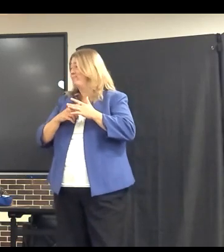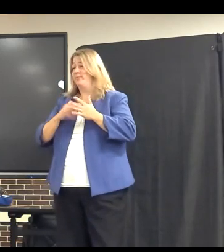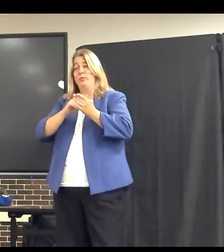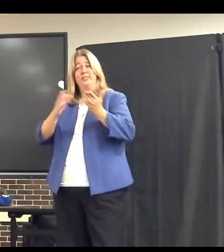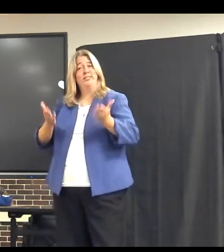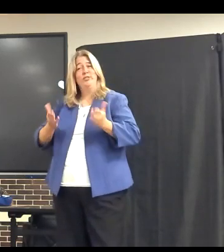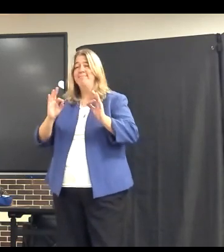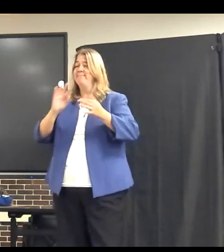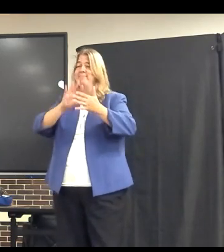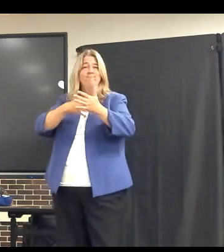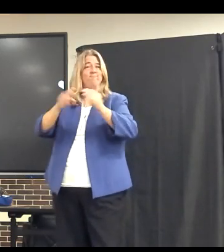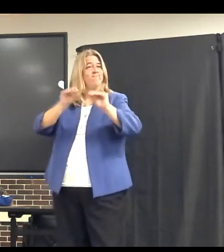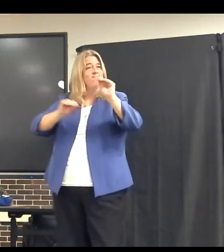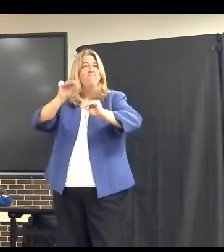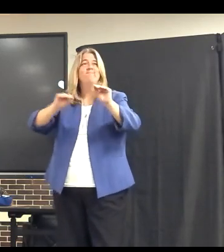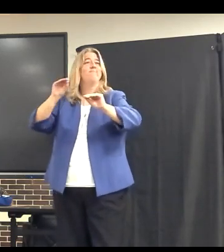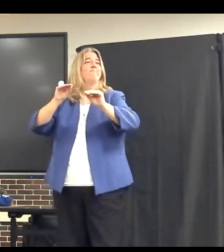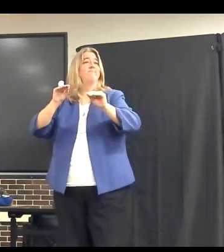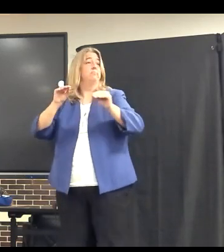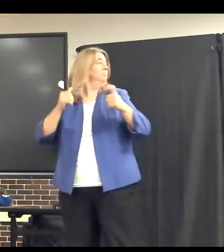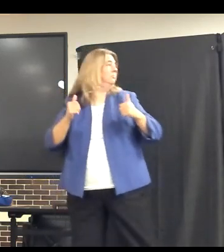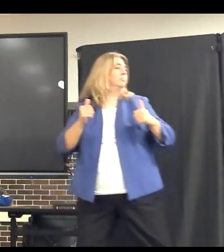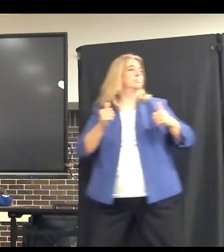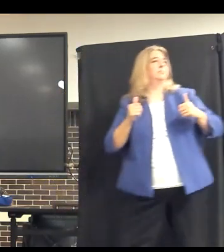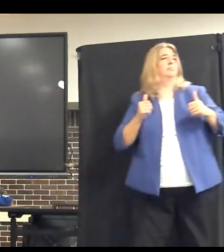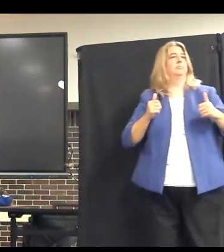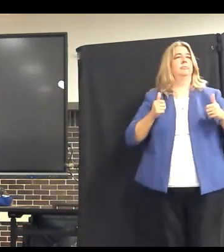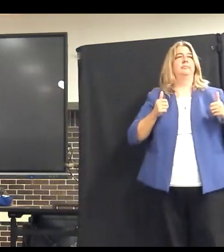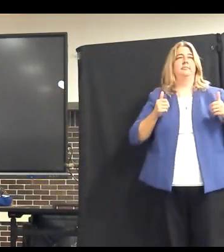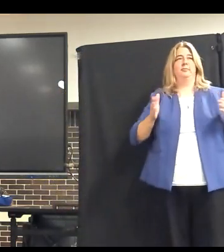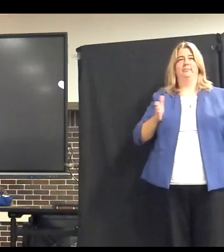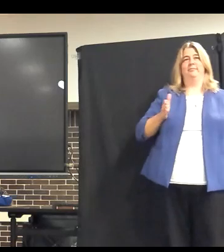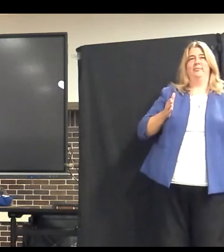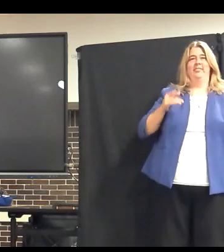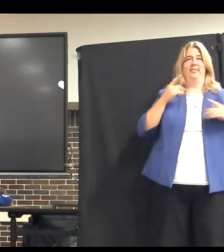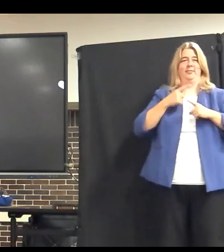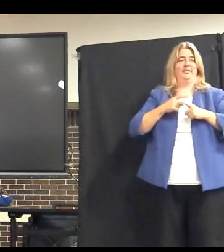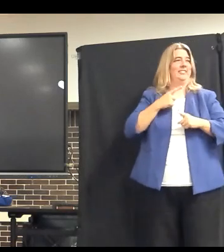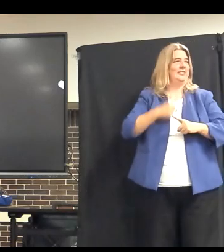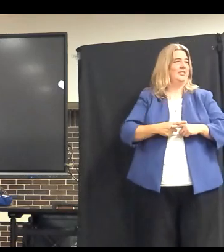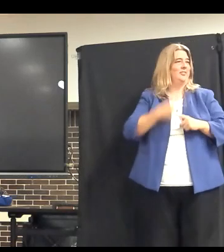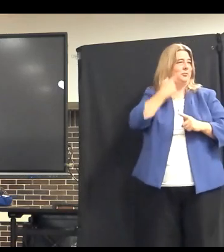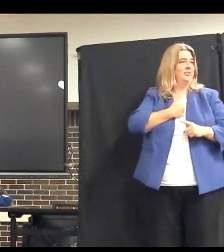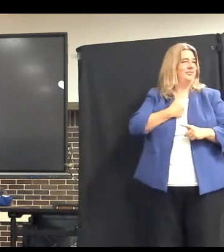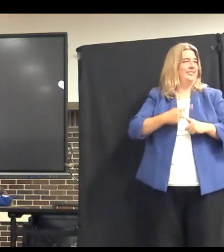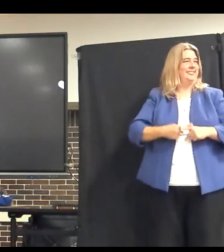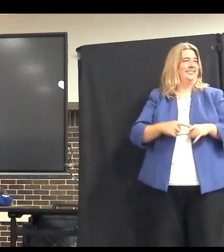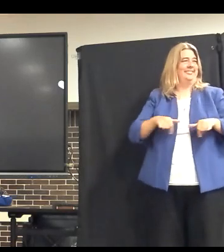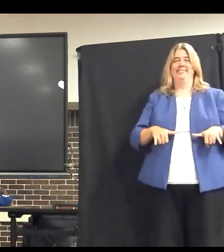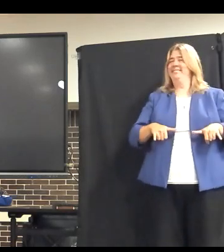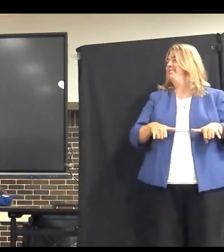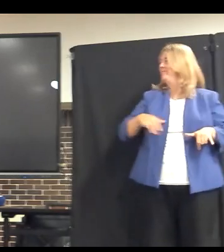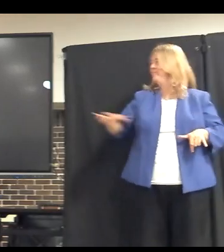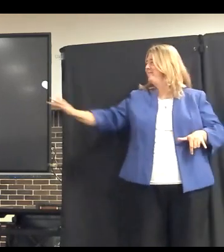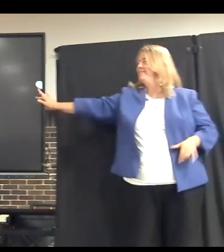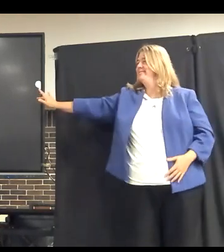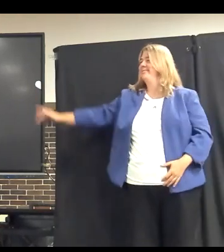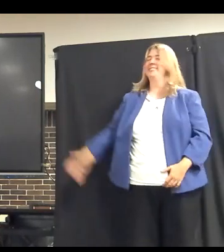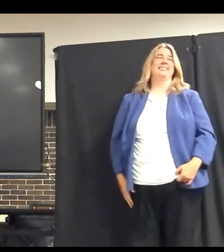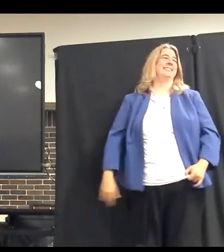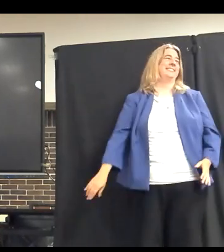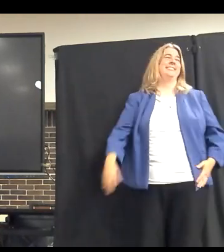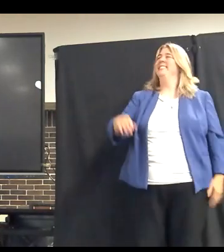But so far, we're off to a good start. The students are here. And oops, I got out of the line of the camera. I